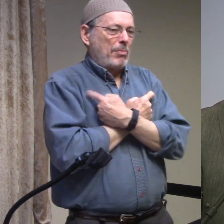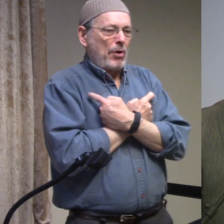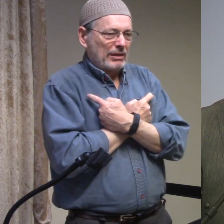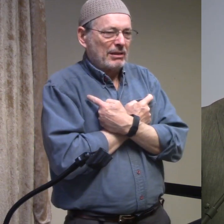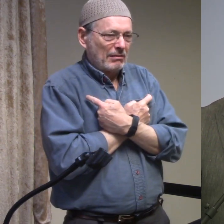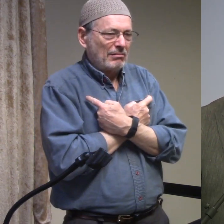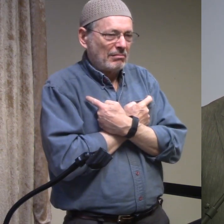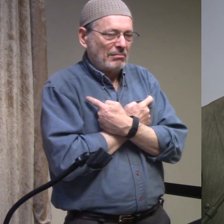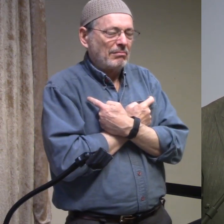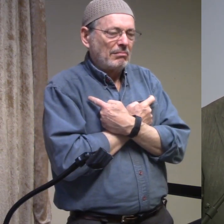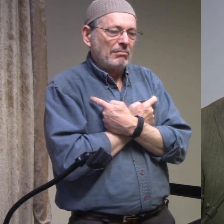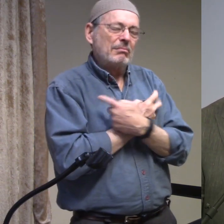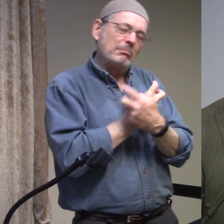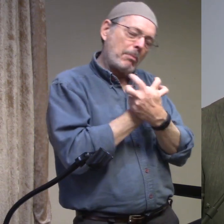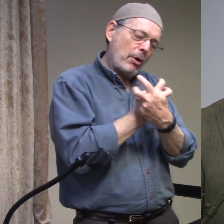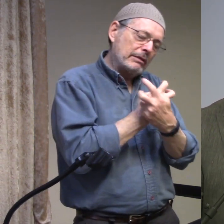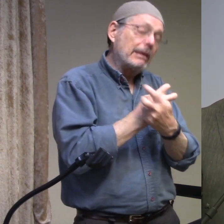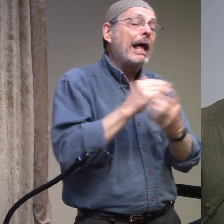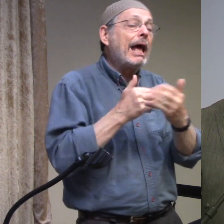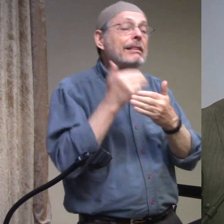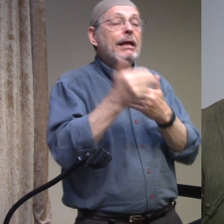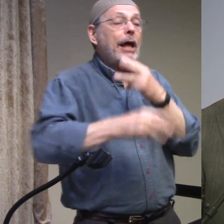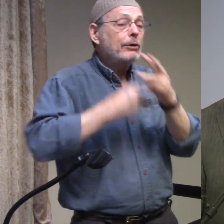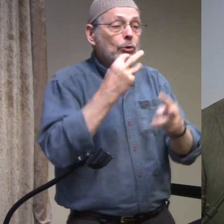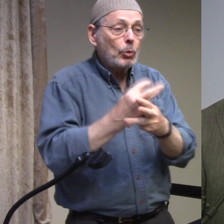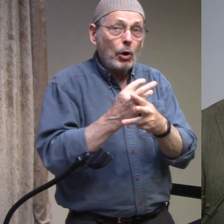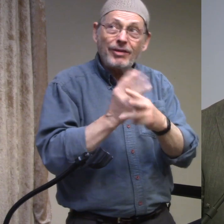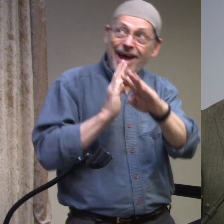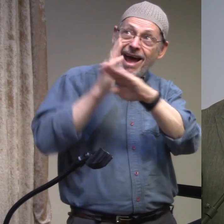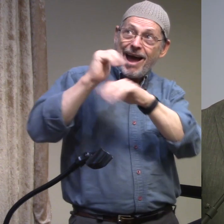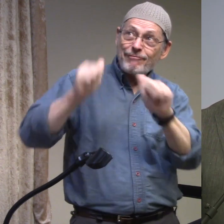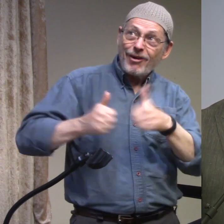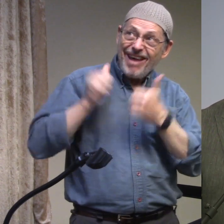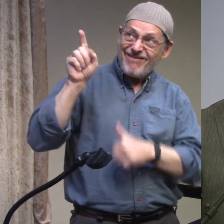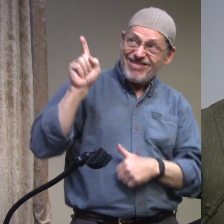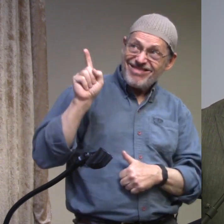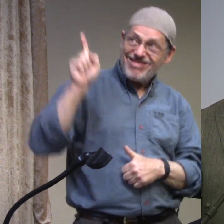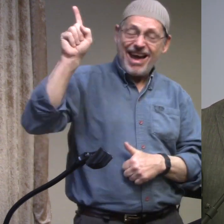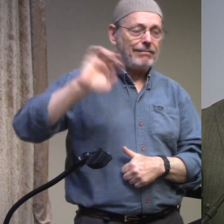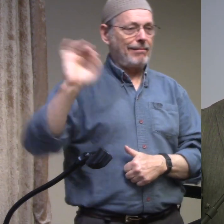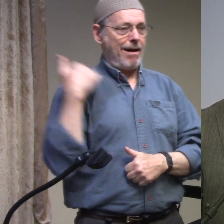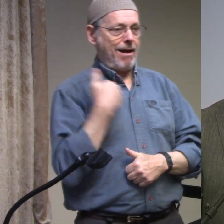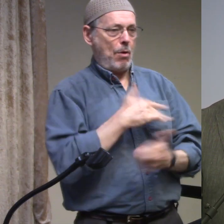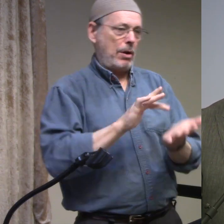And the next world, the afterlife, is medicine.